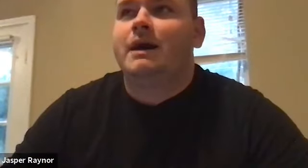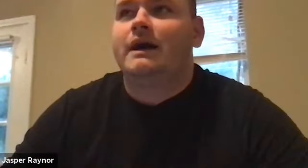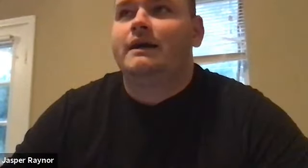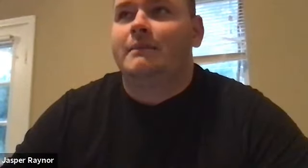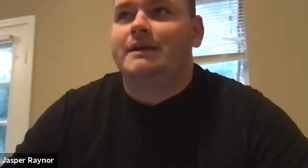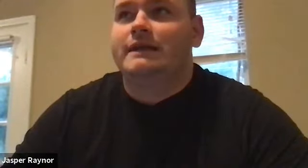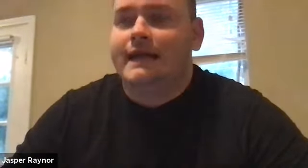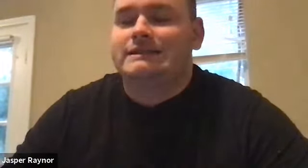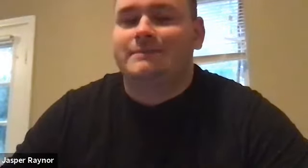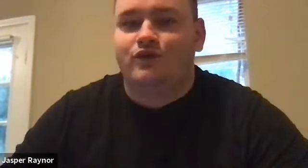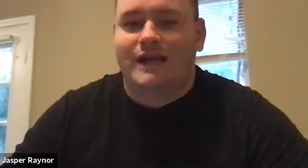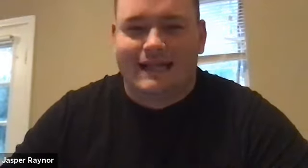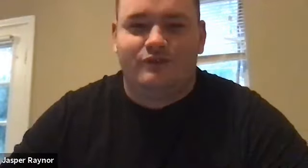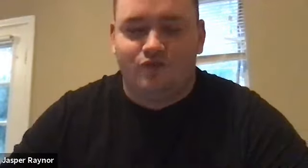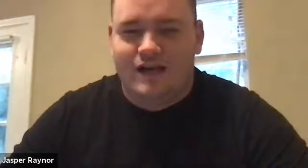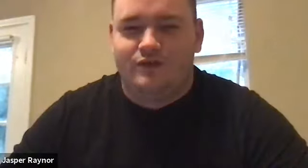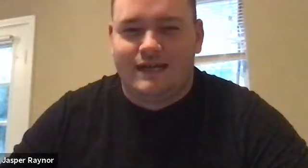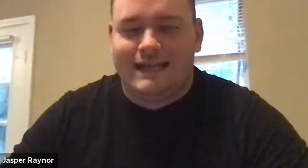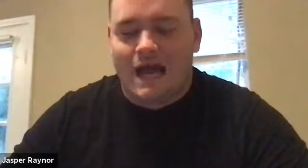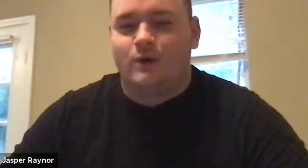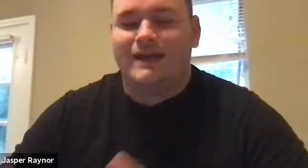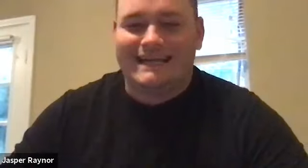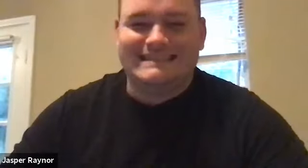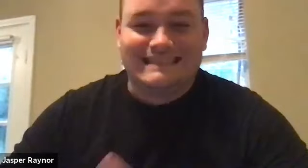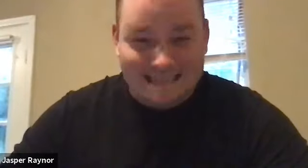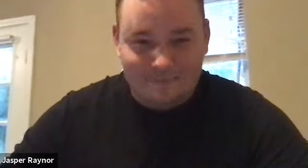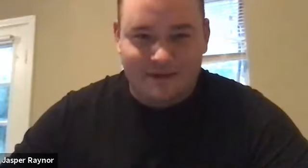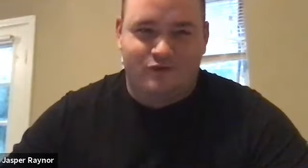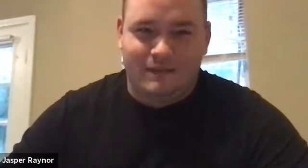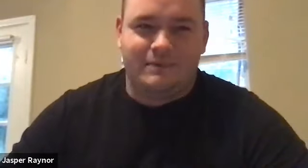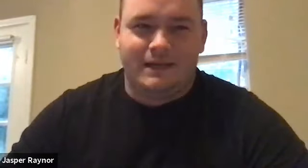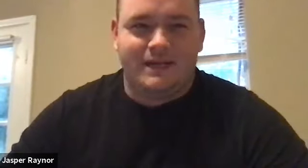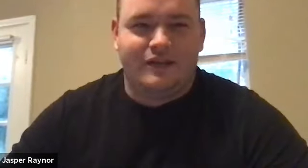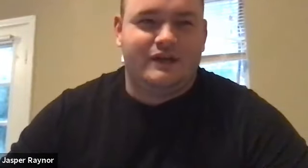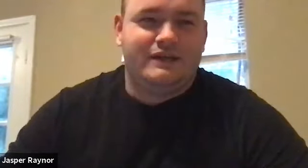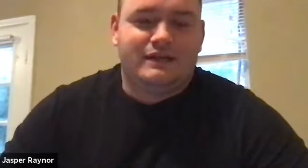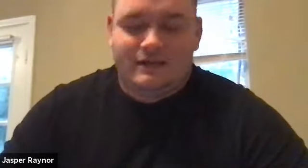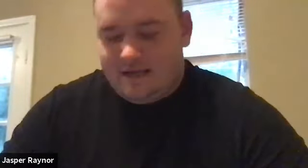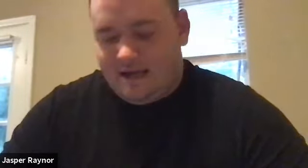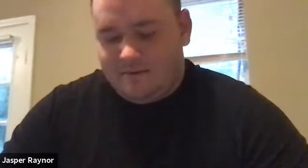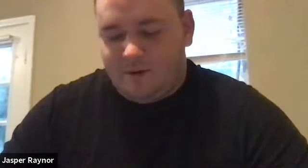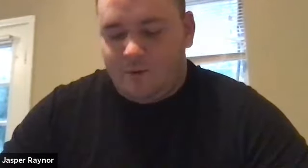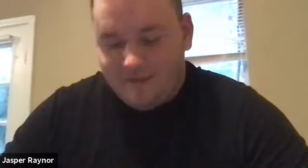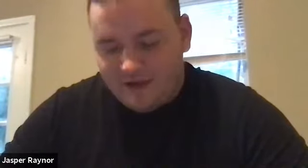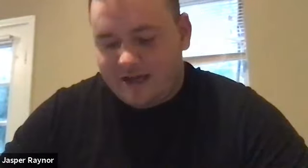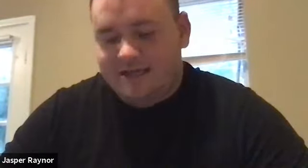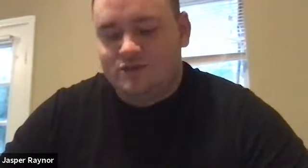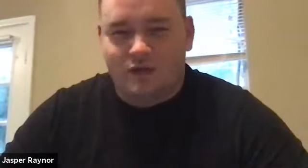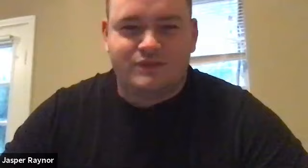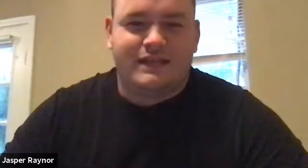But I mean, it has to be really, really, really loud and deep for me to be able to hear it. But with hearing aids, 20%